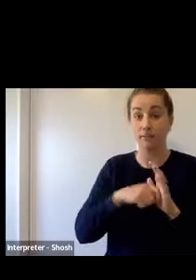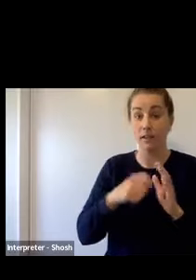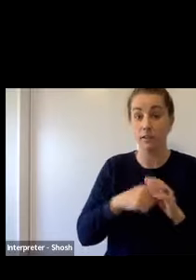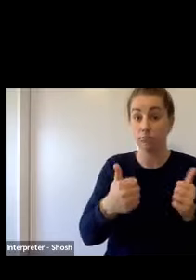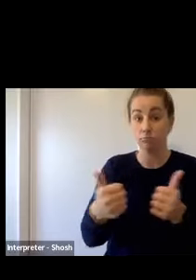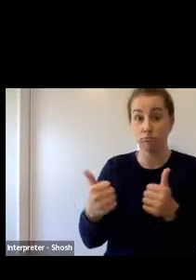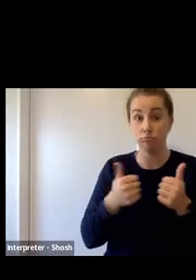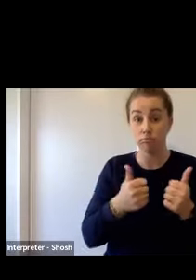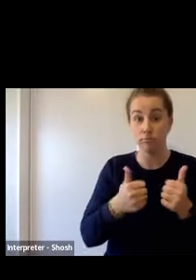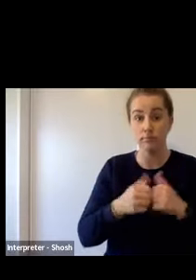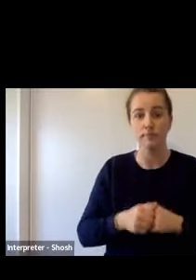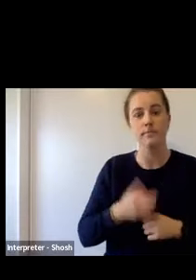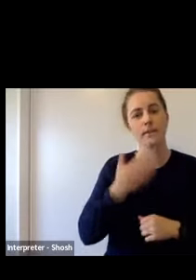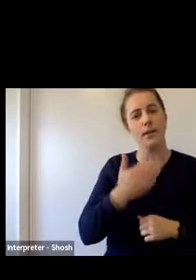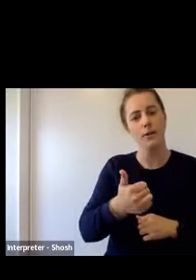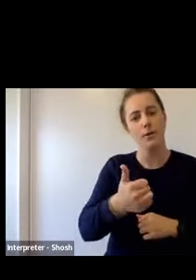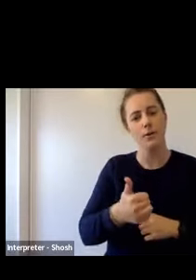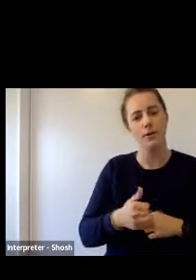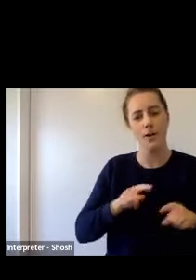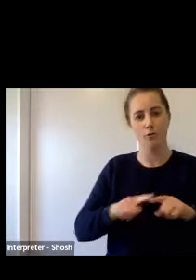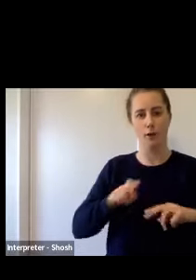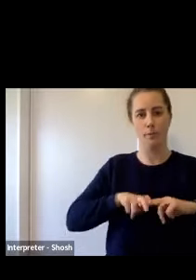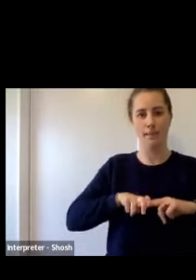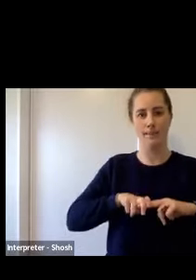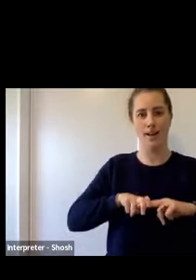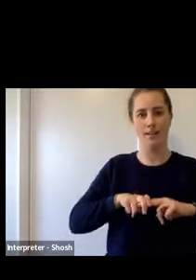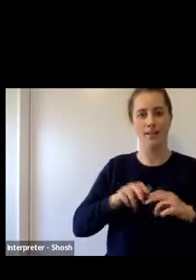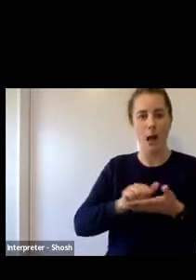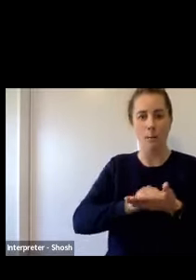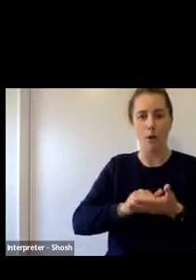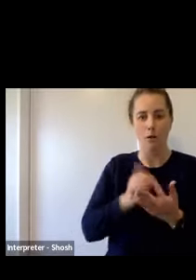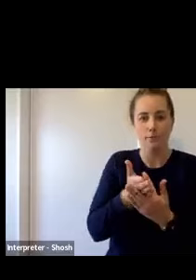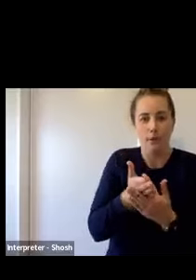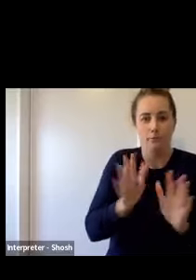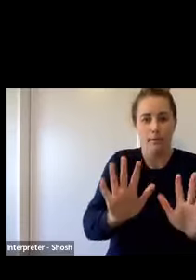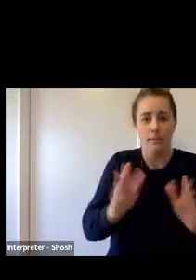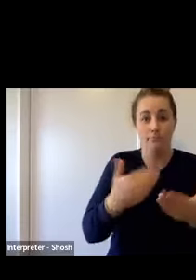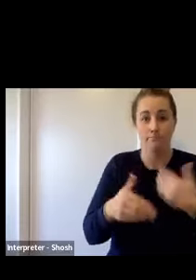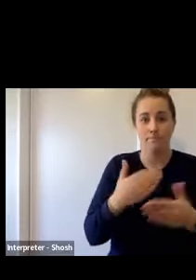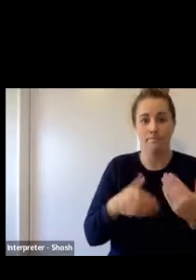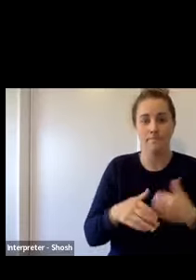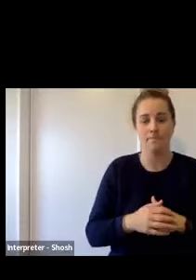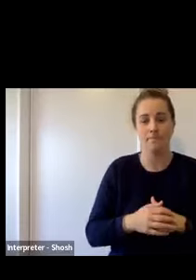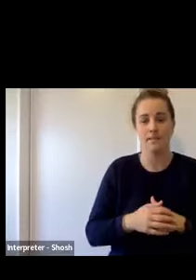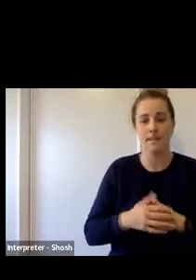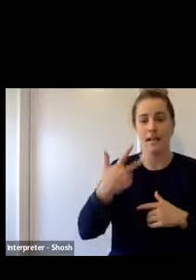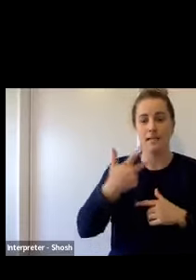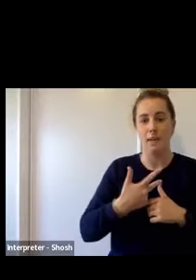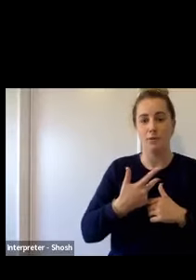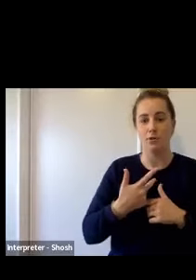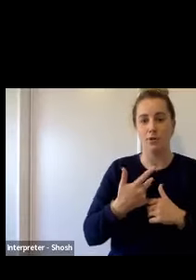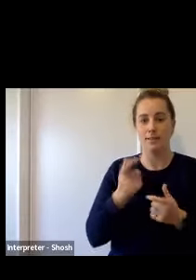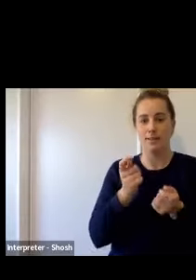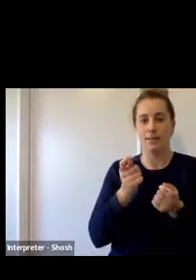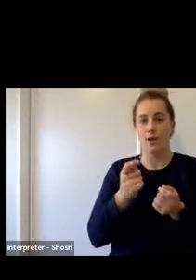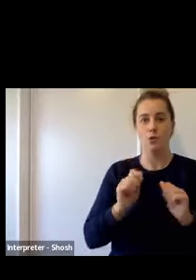to have fixed it. Well, thank you. I'll try and stay still. Apologies for interrupting. That's all right. The camera's just too smart for its own good.